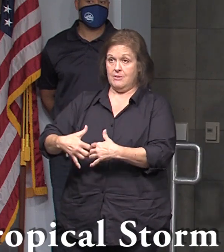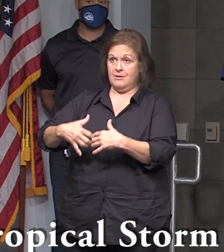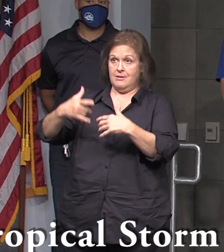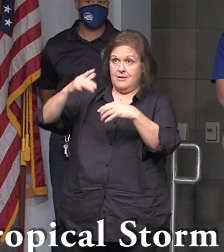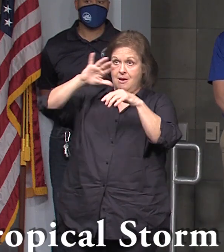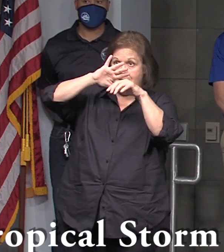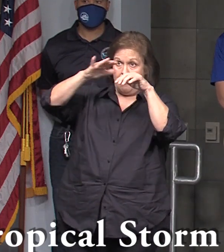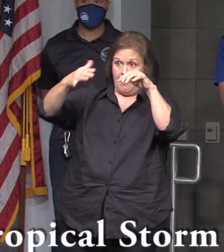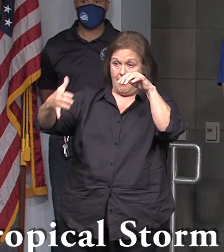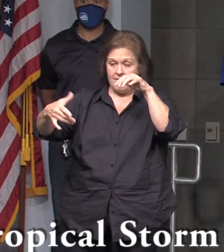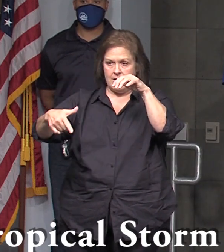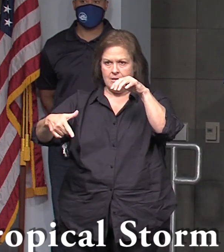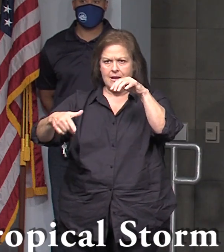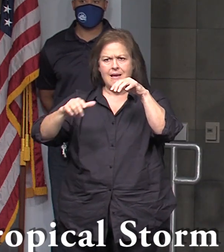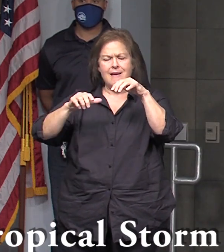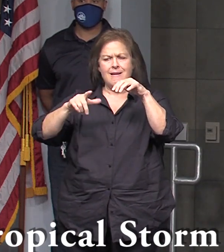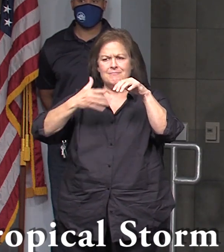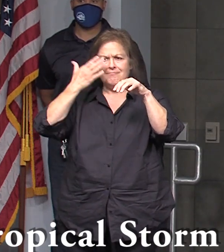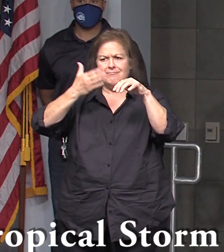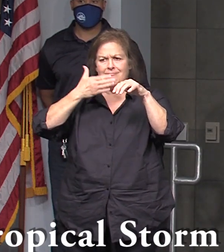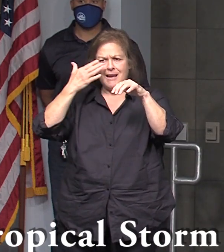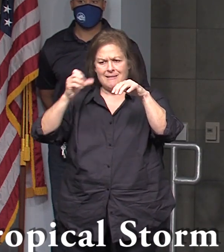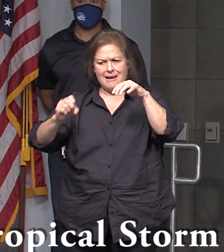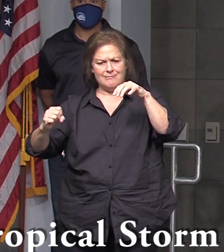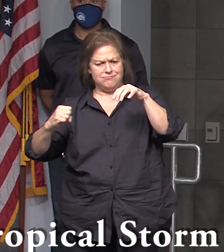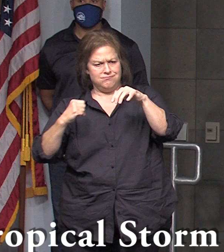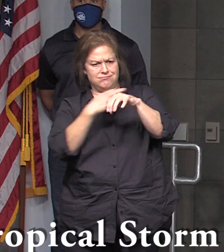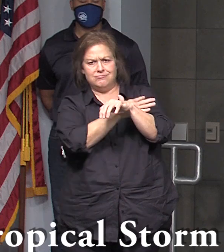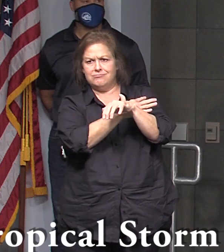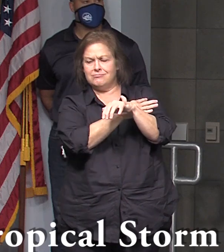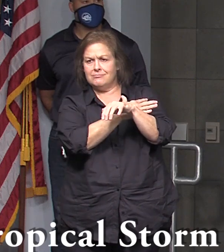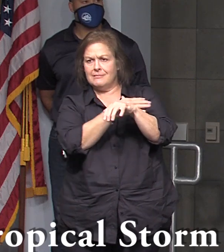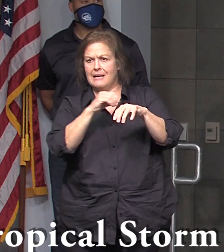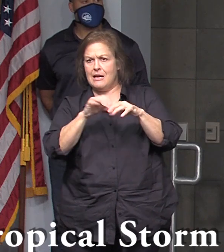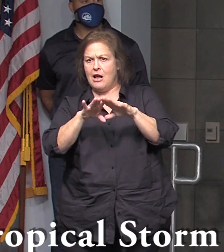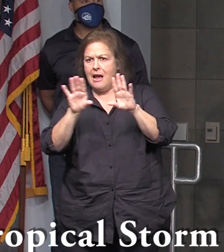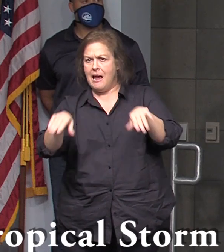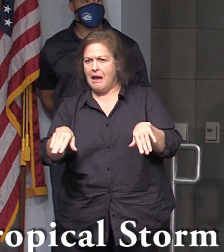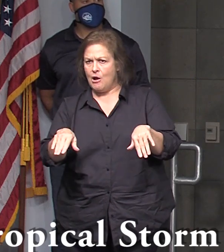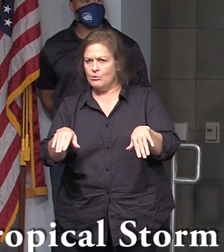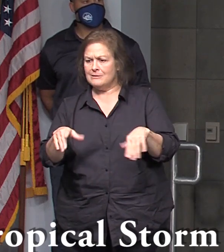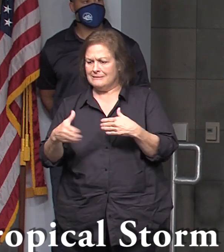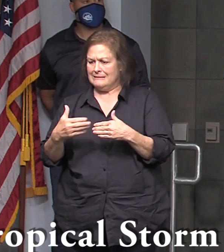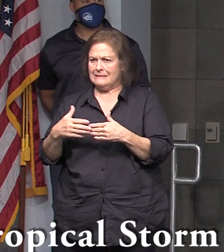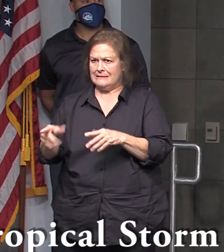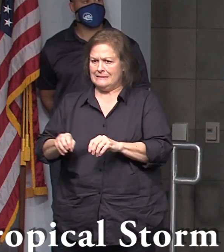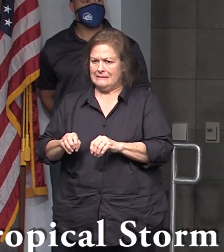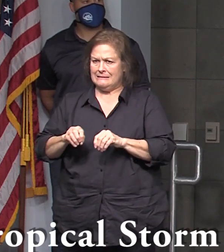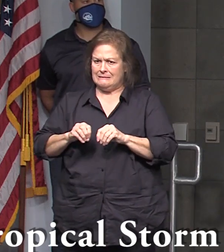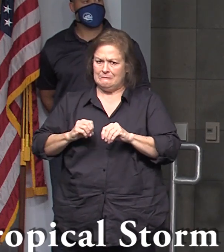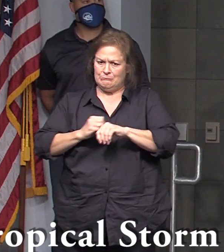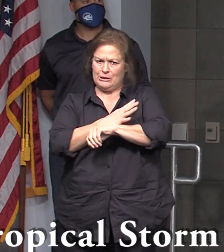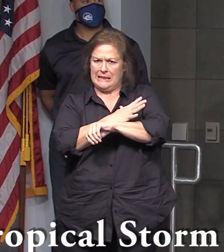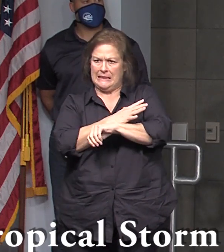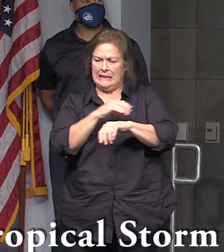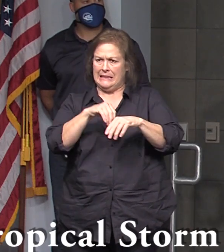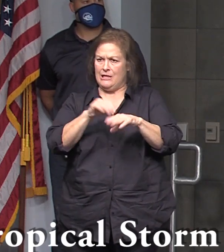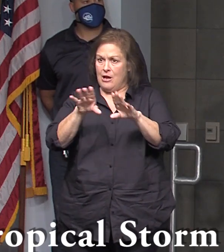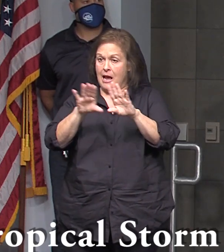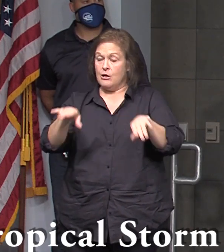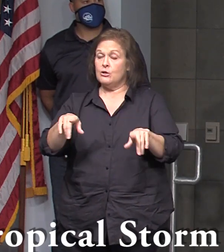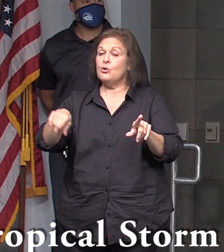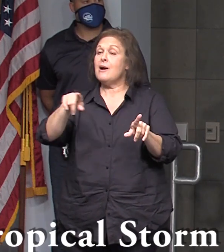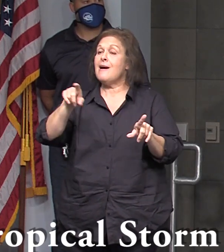home. They really don't even need to use your HVAC system to be spread around. They'll spread on their own. And the thing that people need to